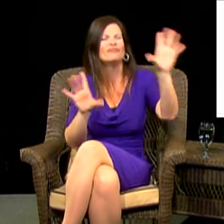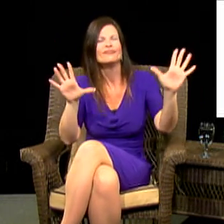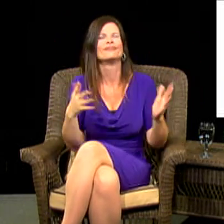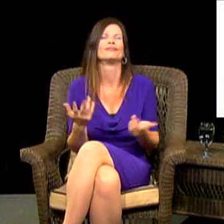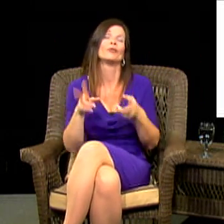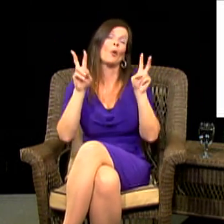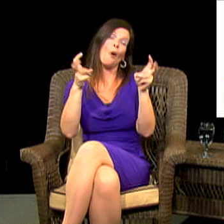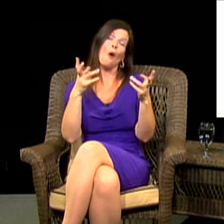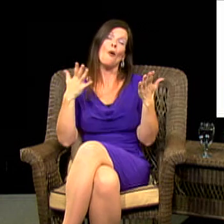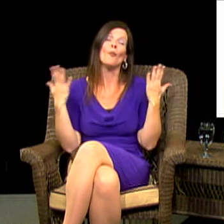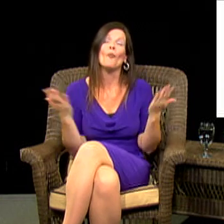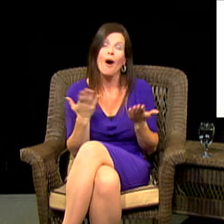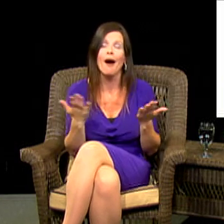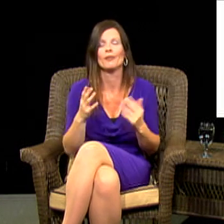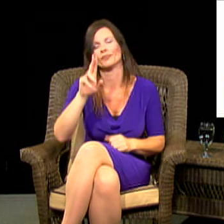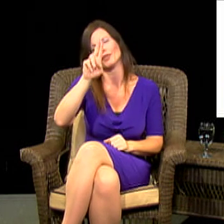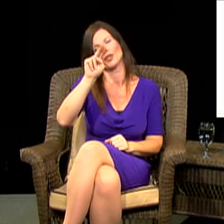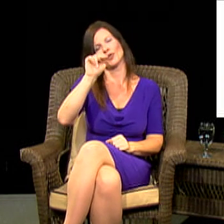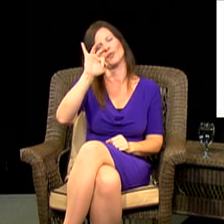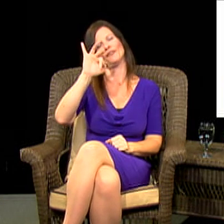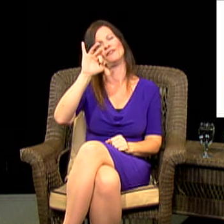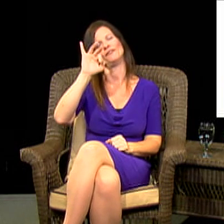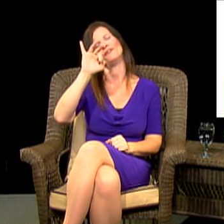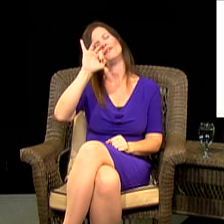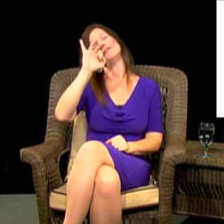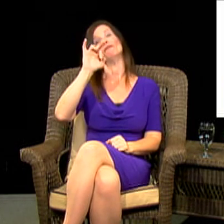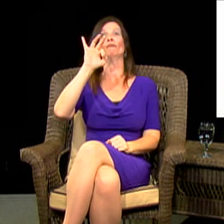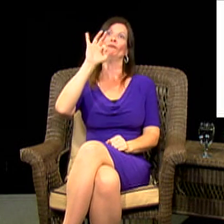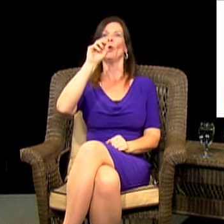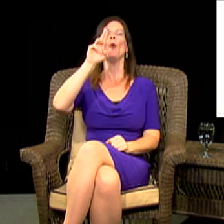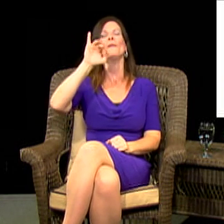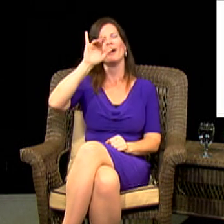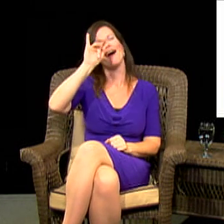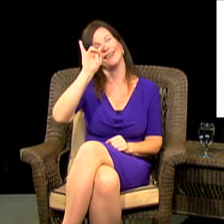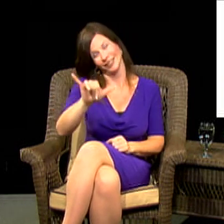they will just push everyone else away. And